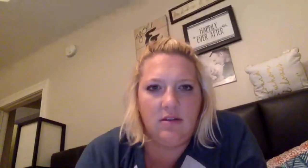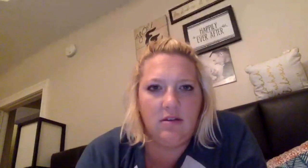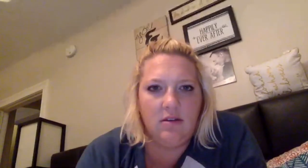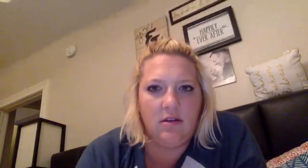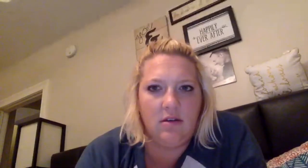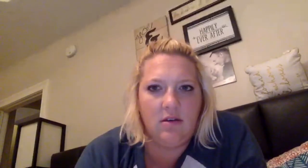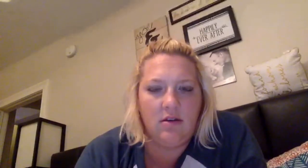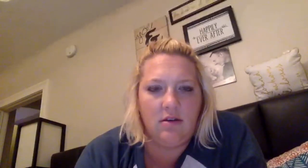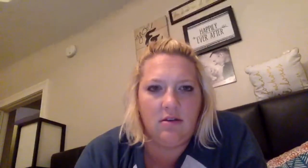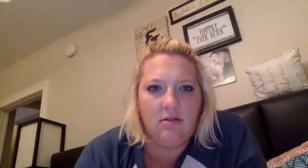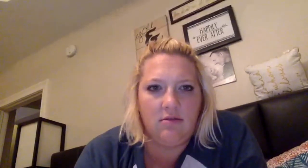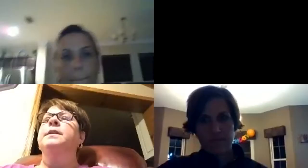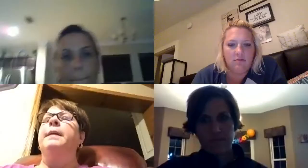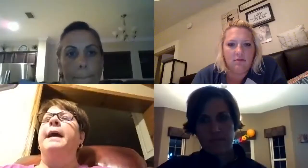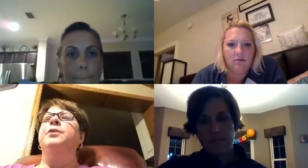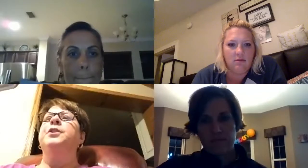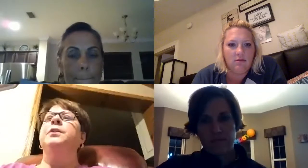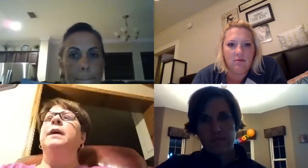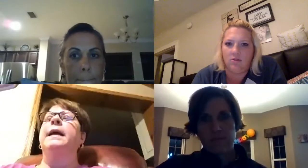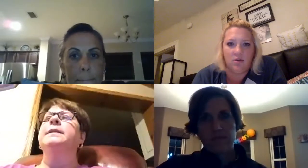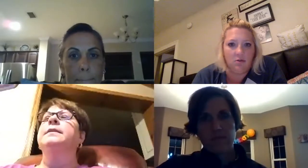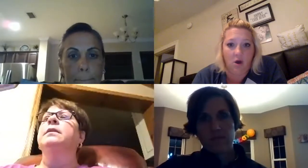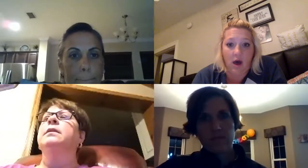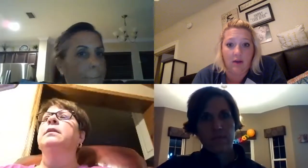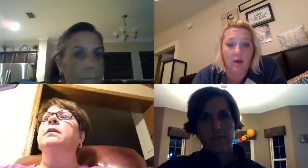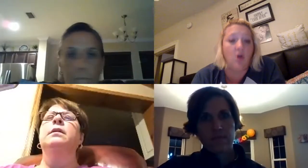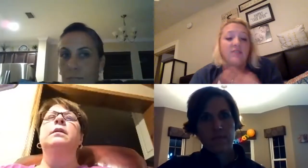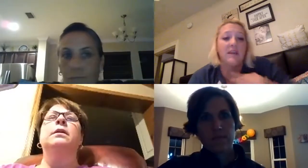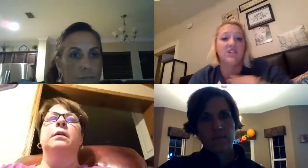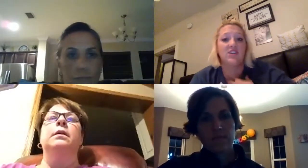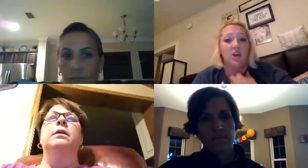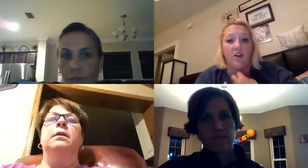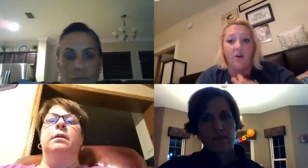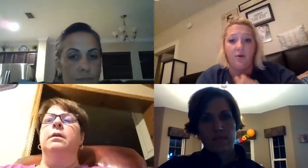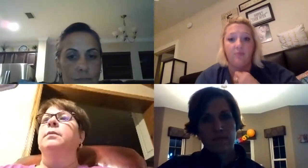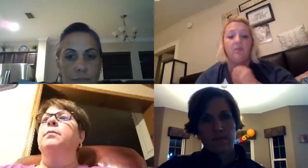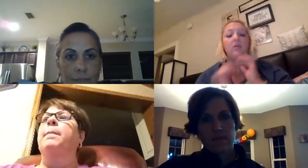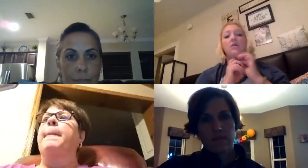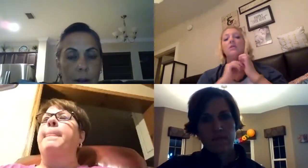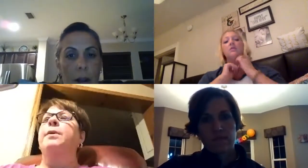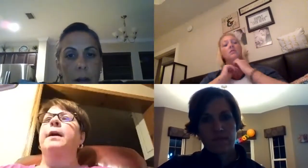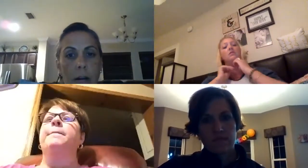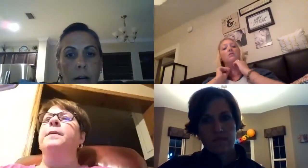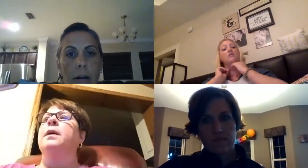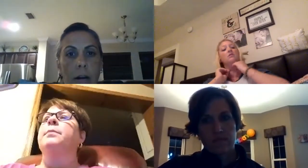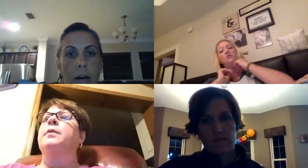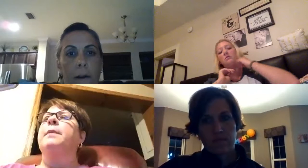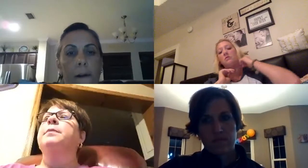Okay. Does it matter to you guys? No, I don't. No, because we can change it on our own. Okay.